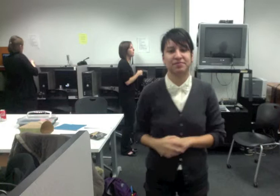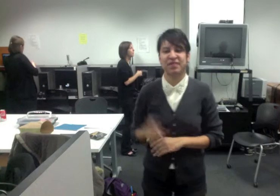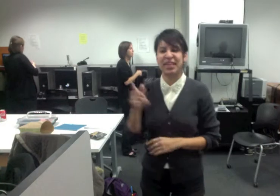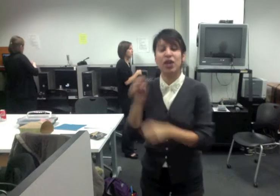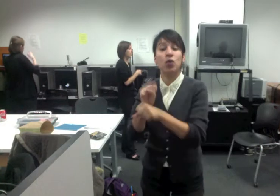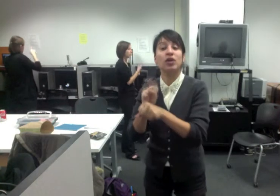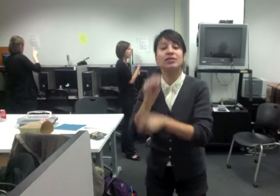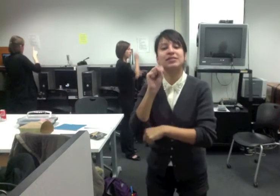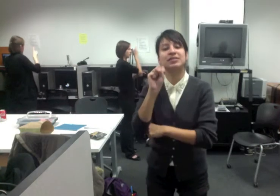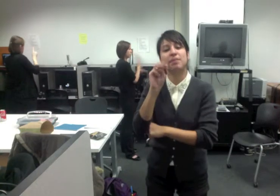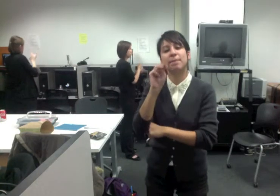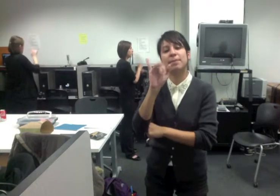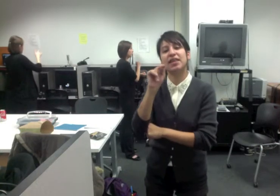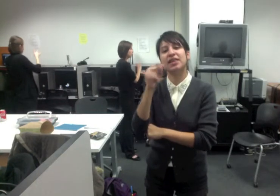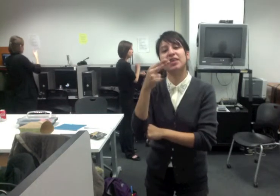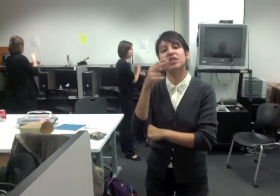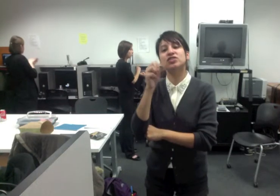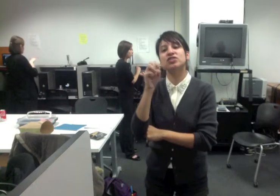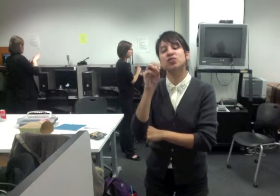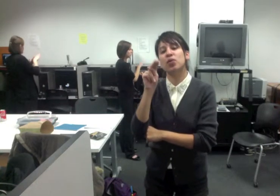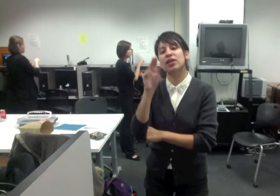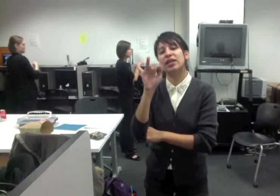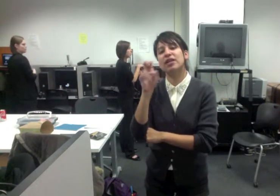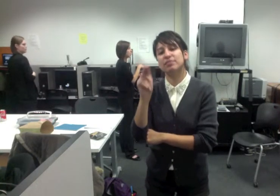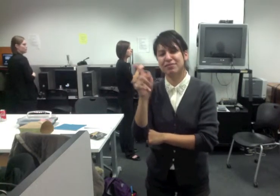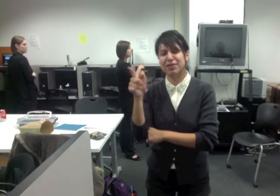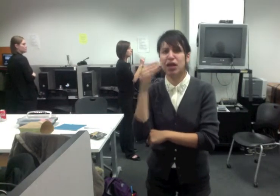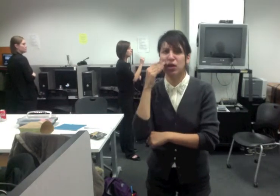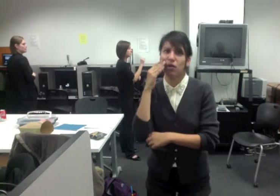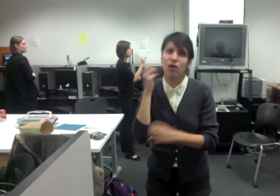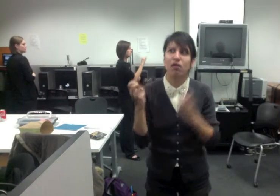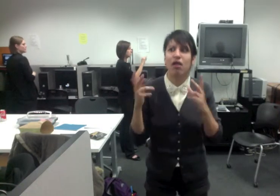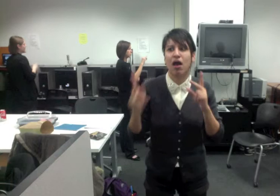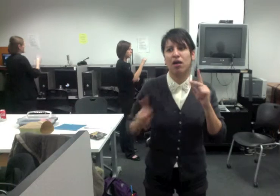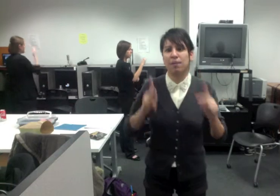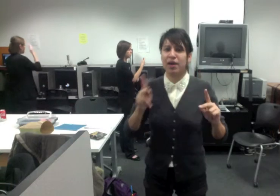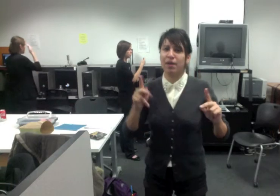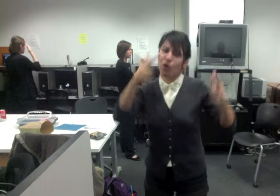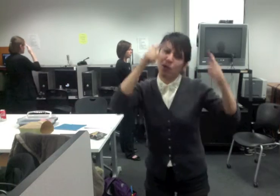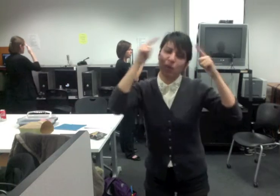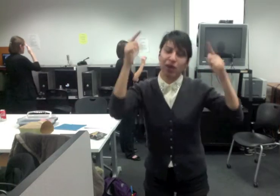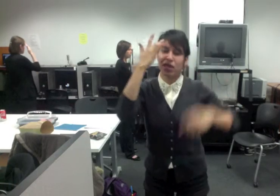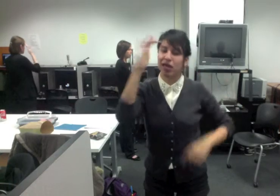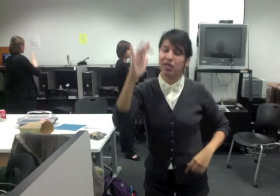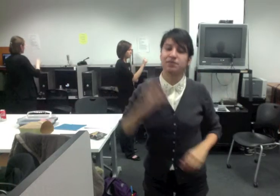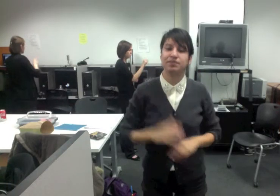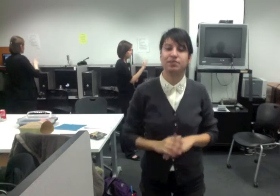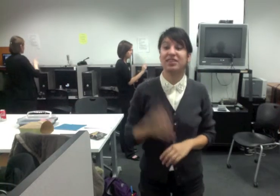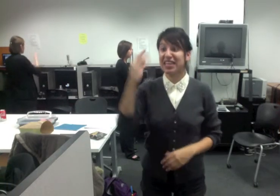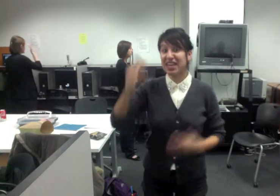and was extremely well connected. He knew all the big minds of the day. He hired the best minds money could find, and the